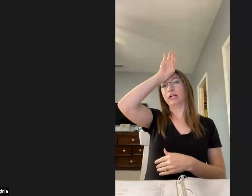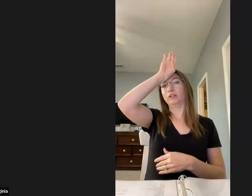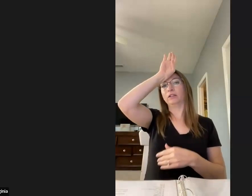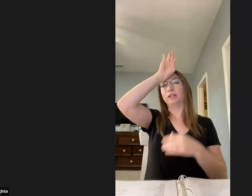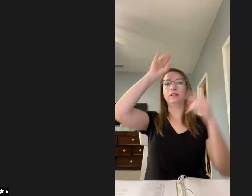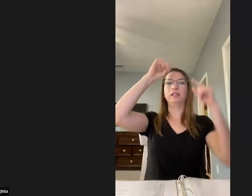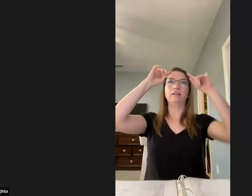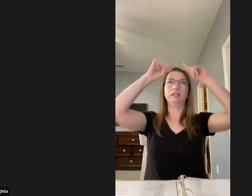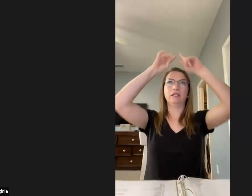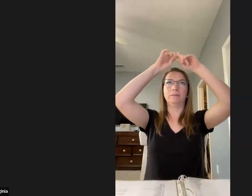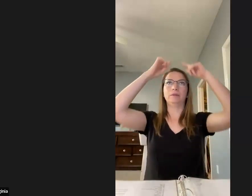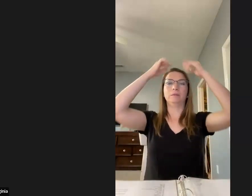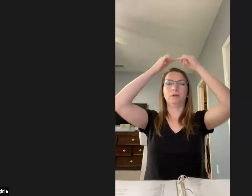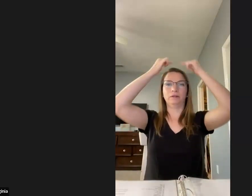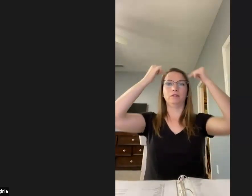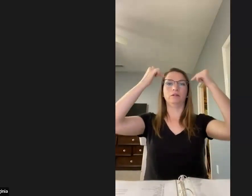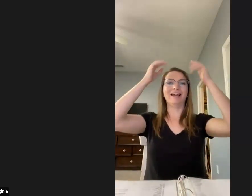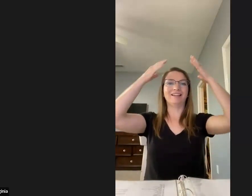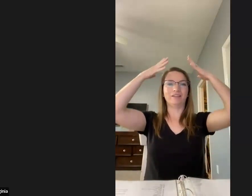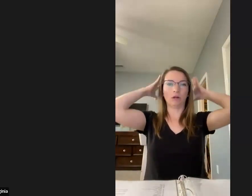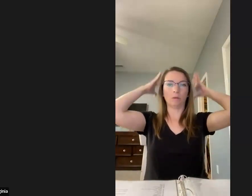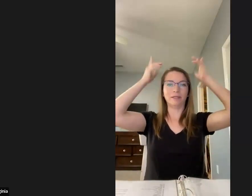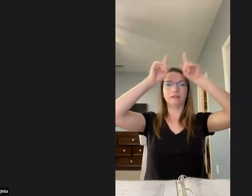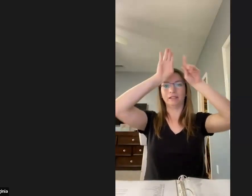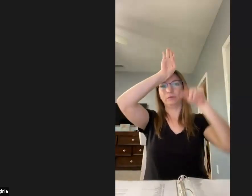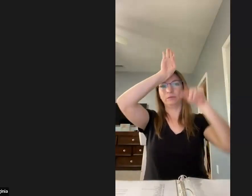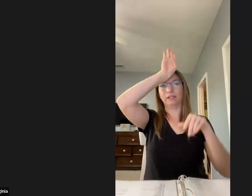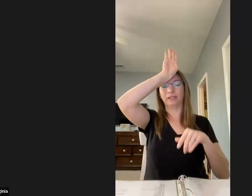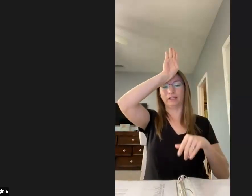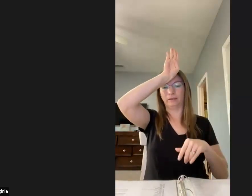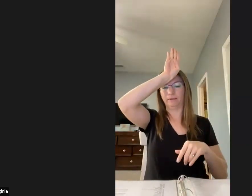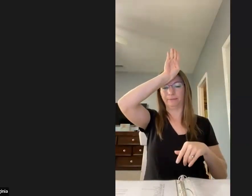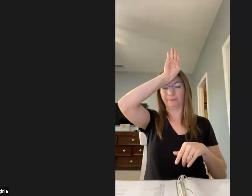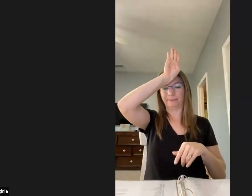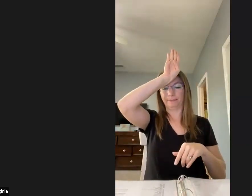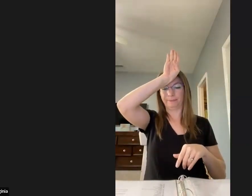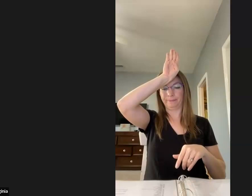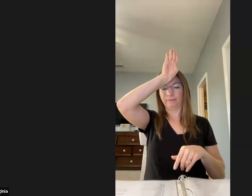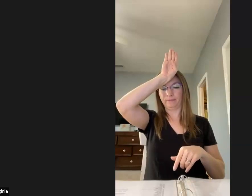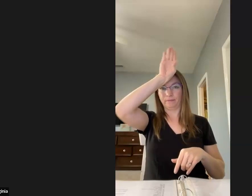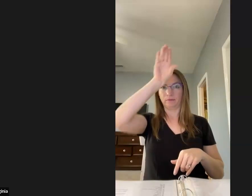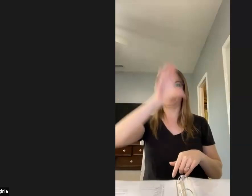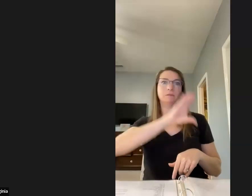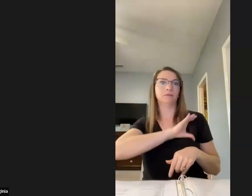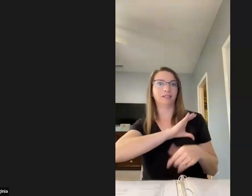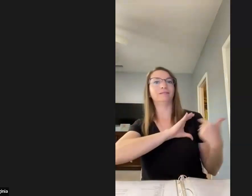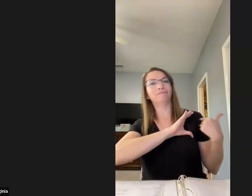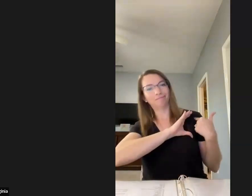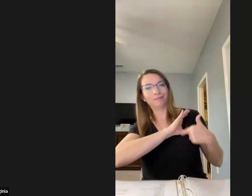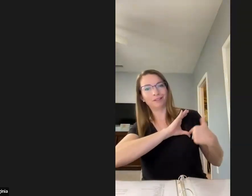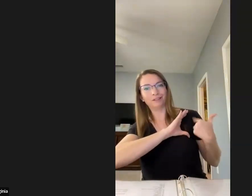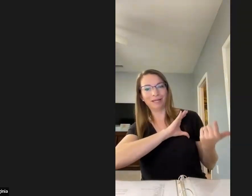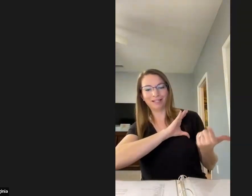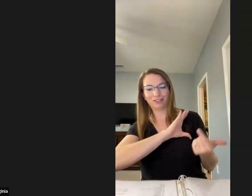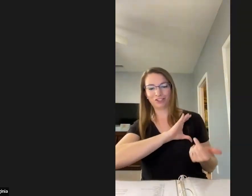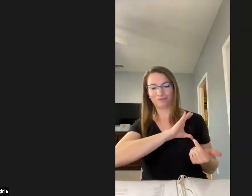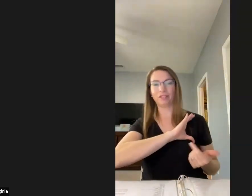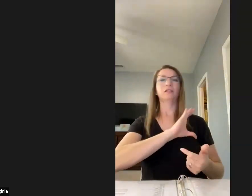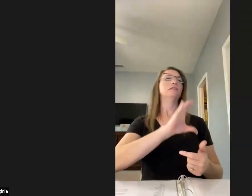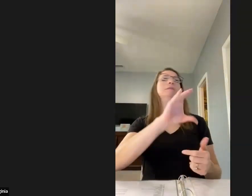firefighter. And think of the emblem on their helmet. That's where that sign came from. And the police, because of the badge. Some people